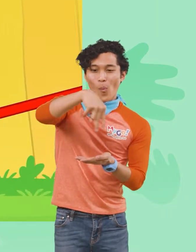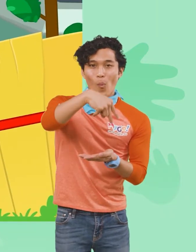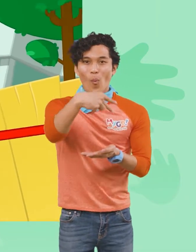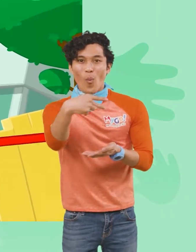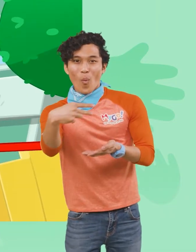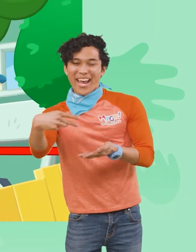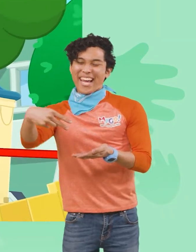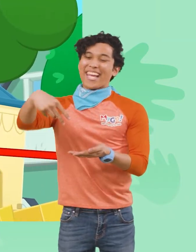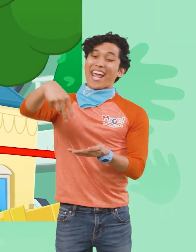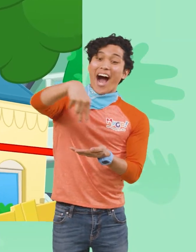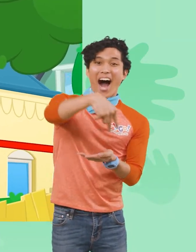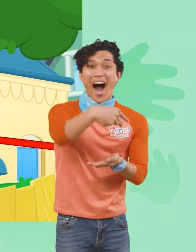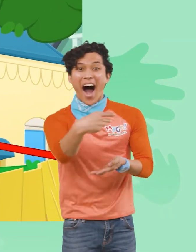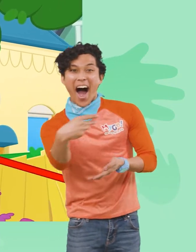Whee! Woo-hoo!